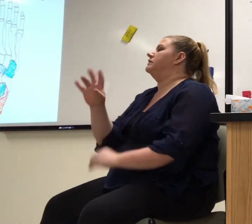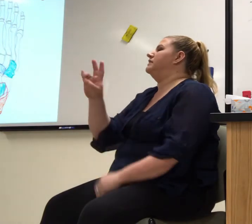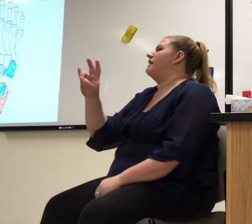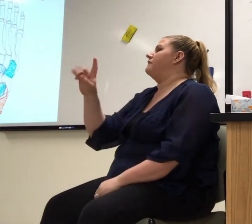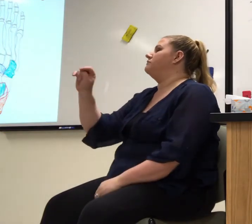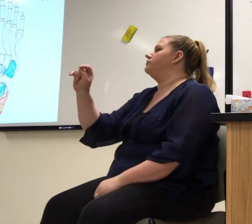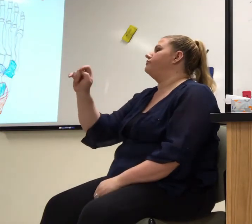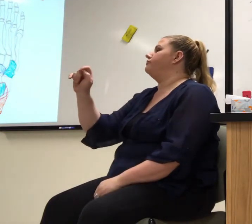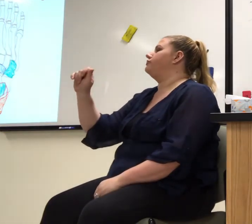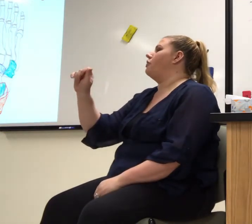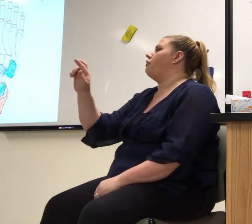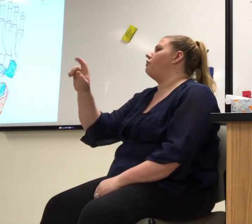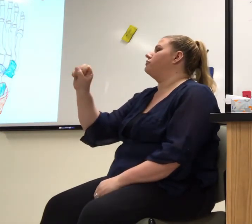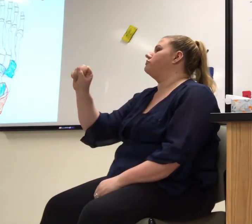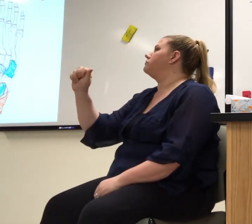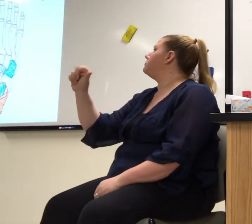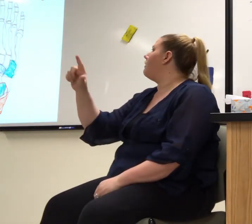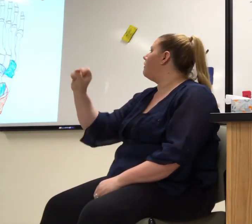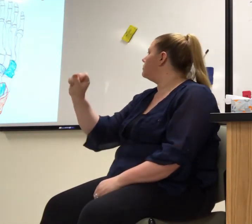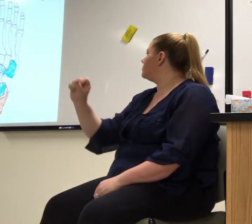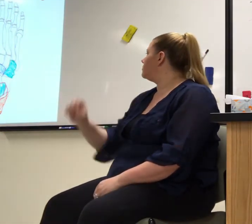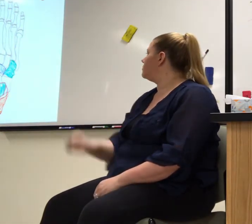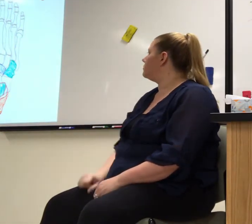medial, intermediate,